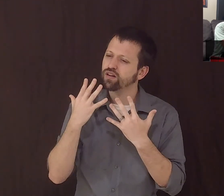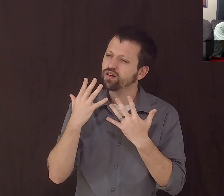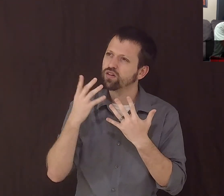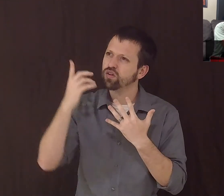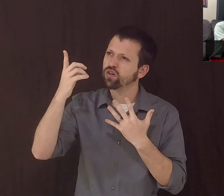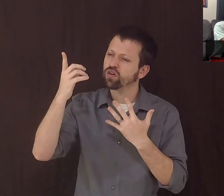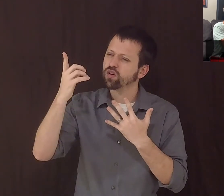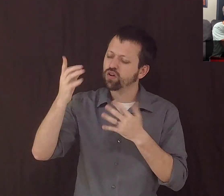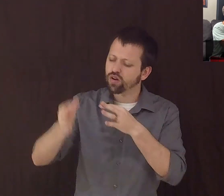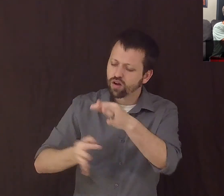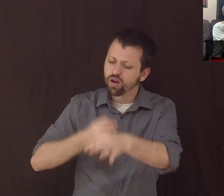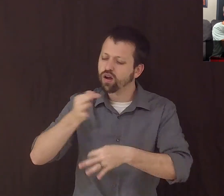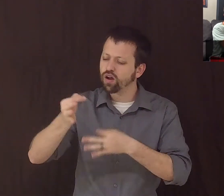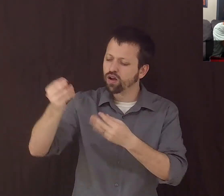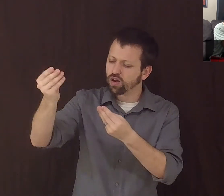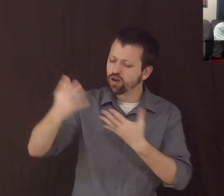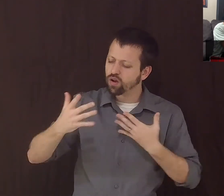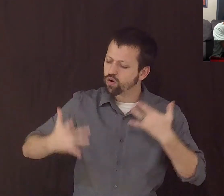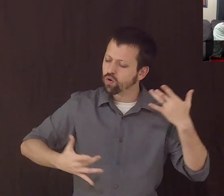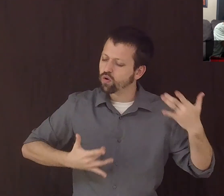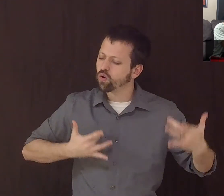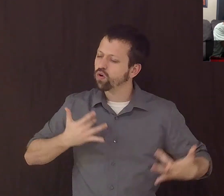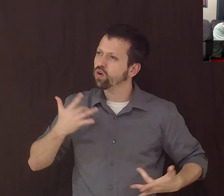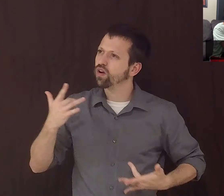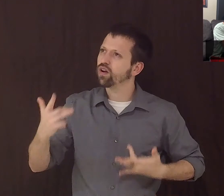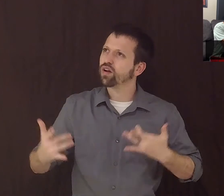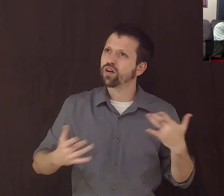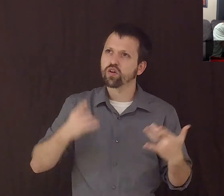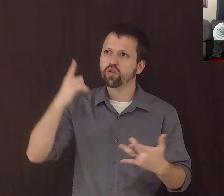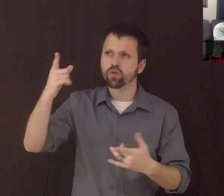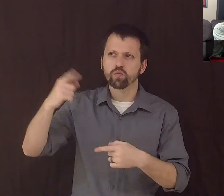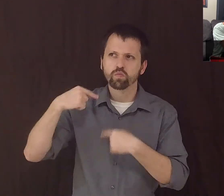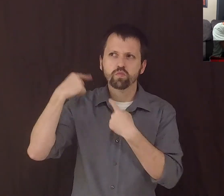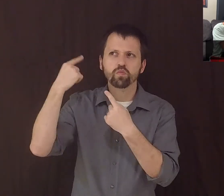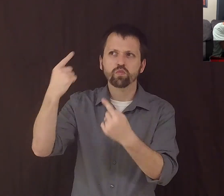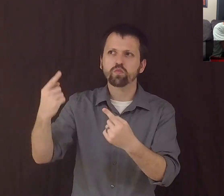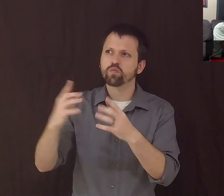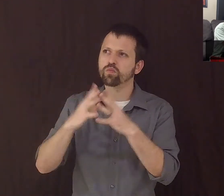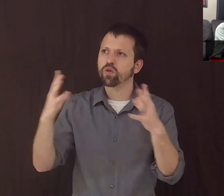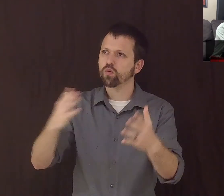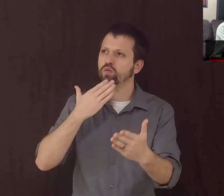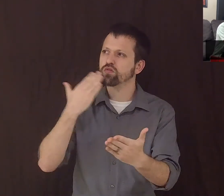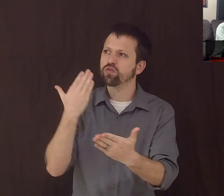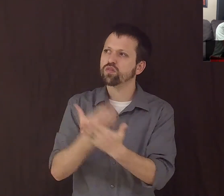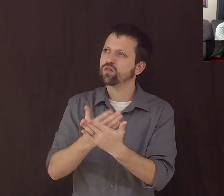I came here mourning, but you gave me joy. You have been so